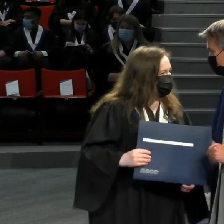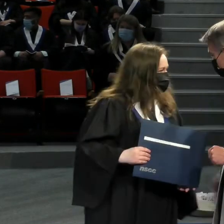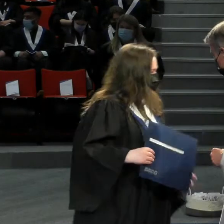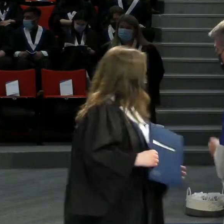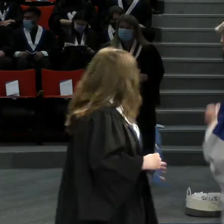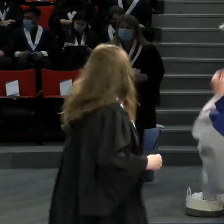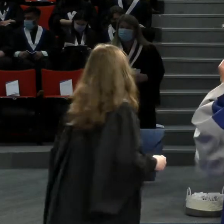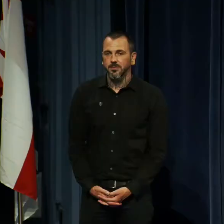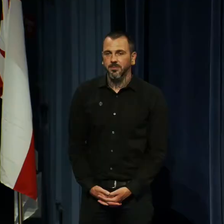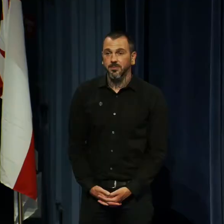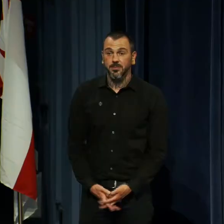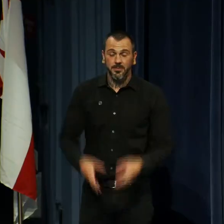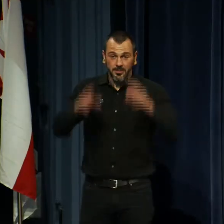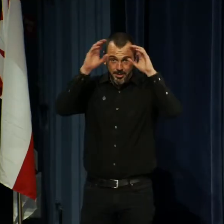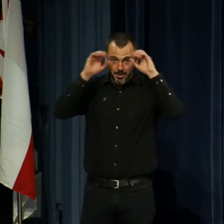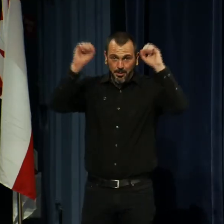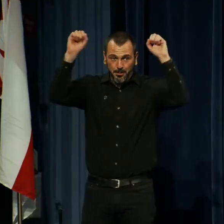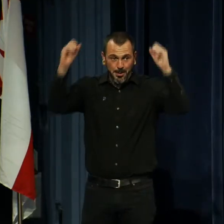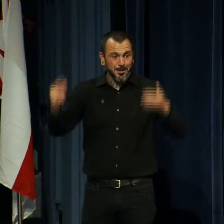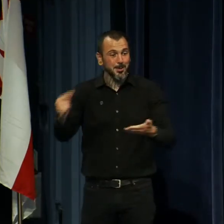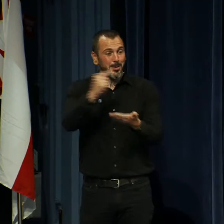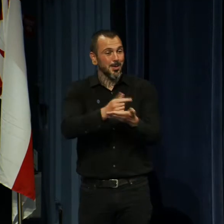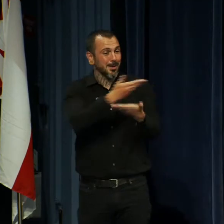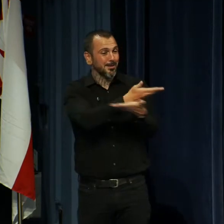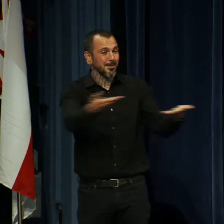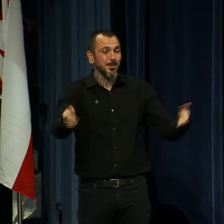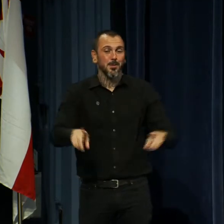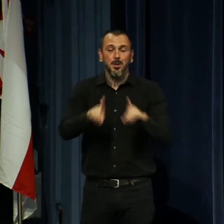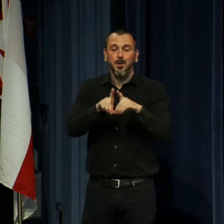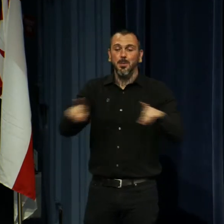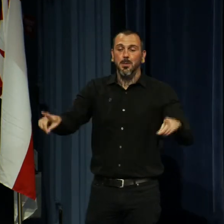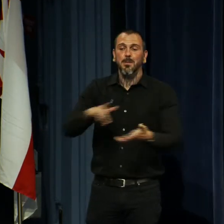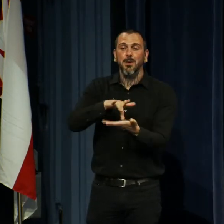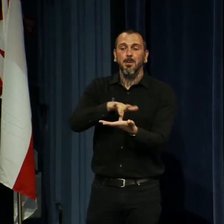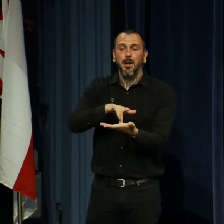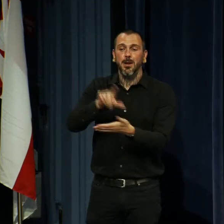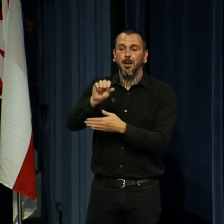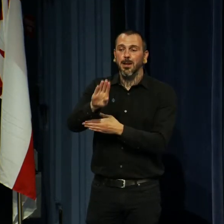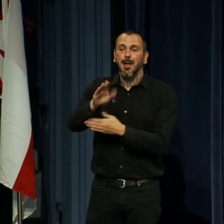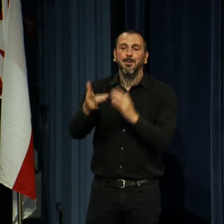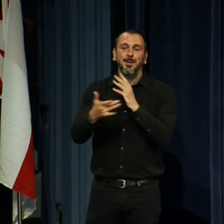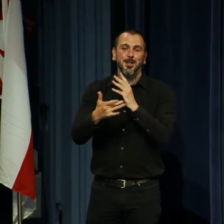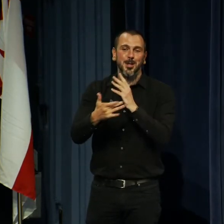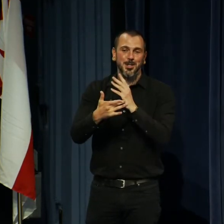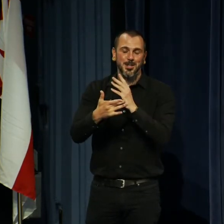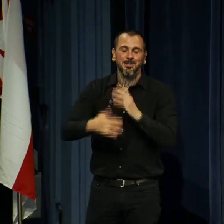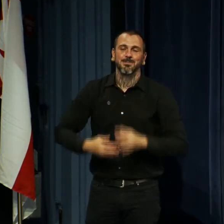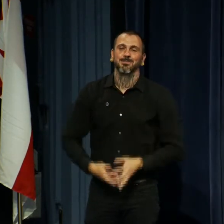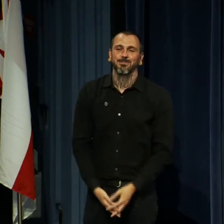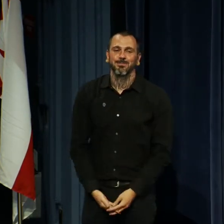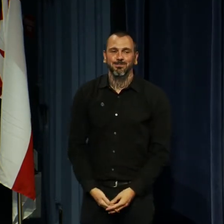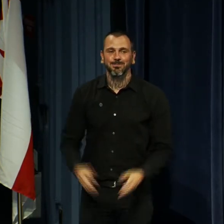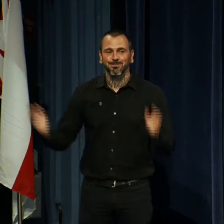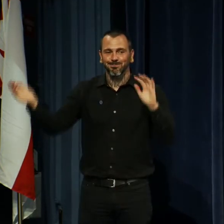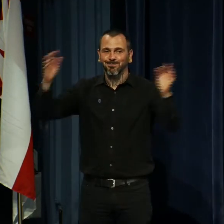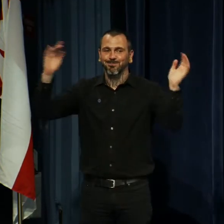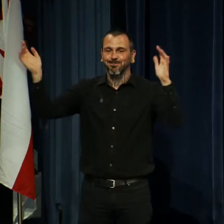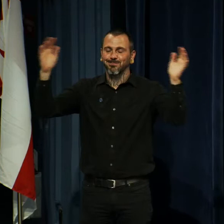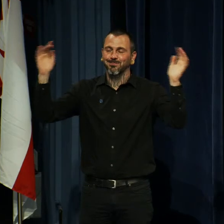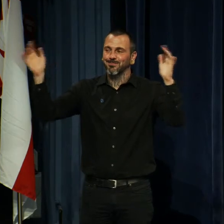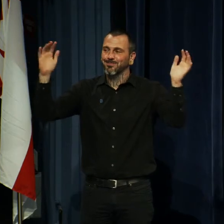a game changer in terms of somebody who's experiencing a difficulty in their lives. And when I think about being present, about being